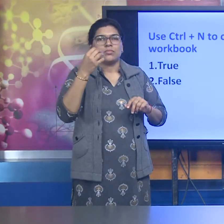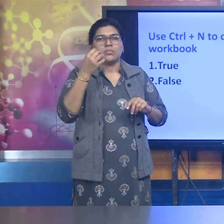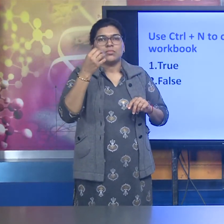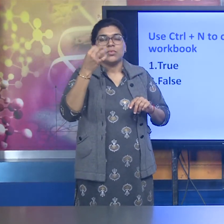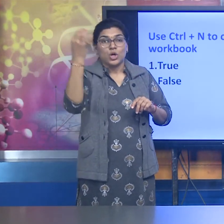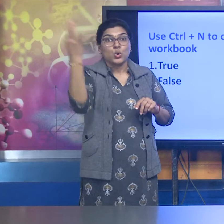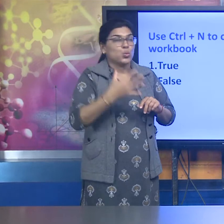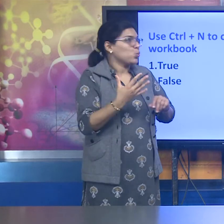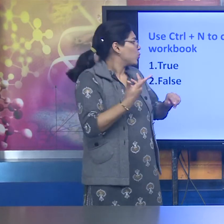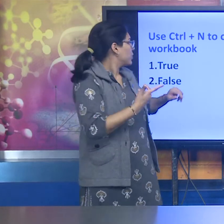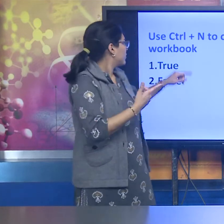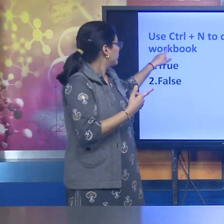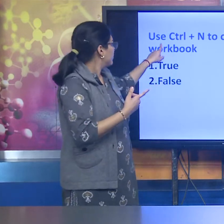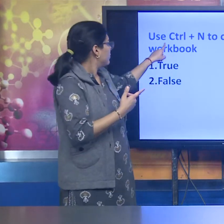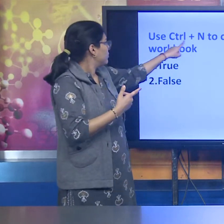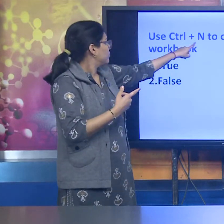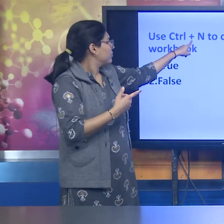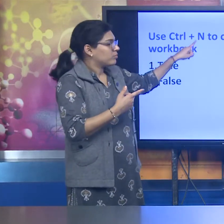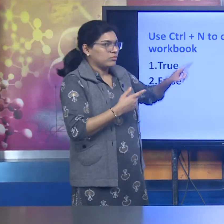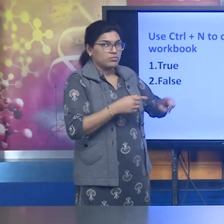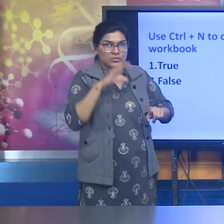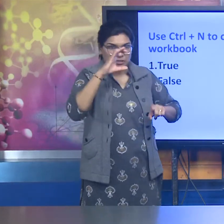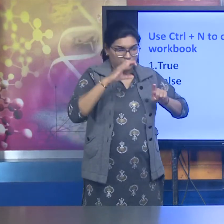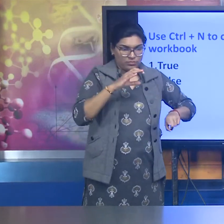Next, use Ctrl plus N